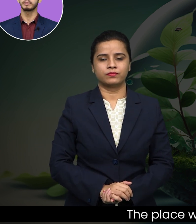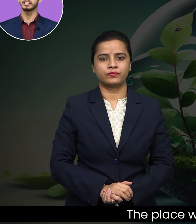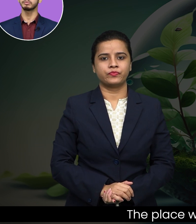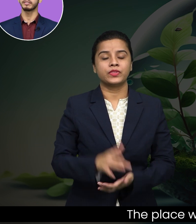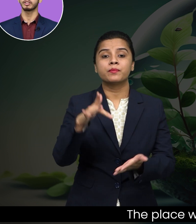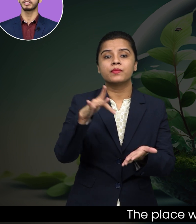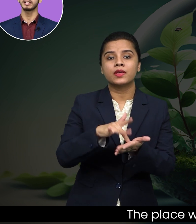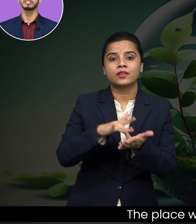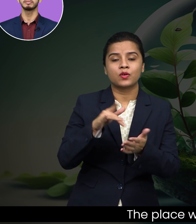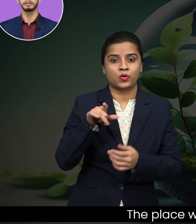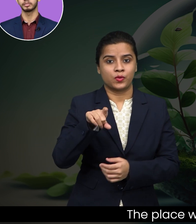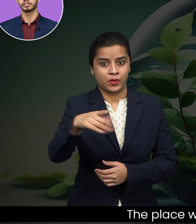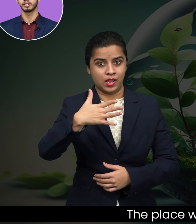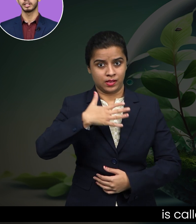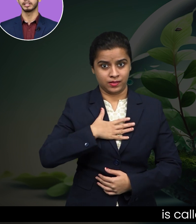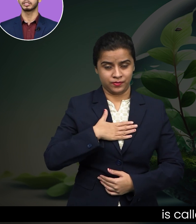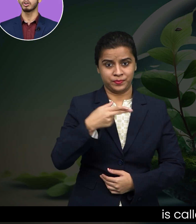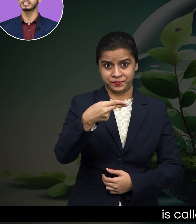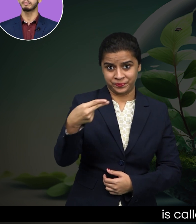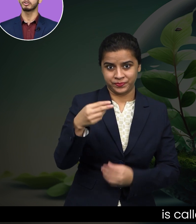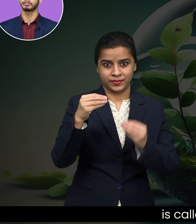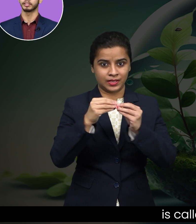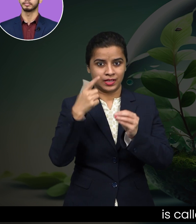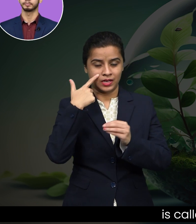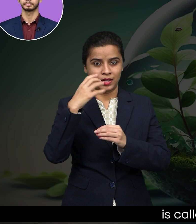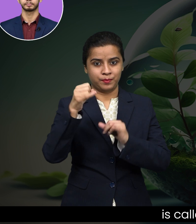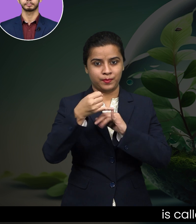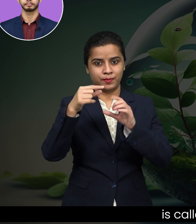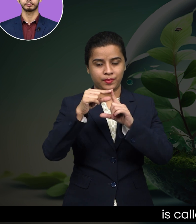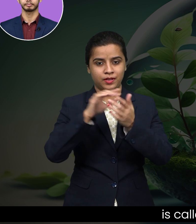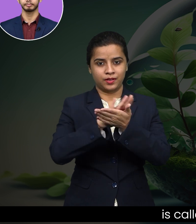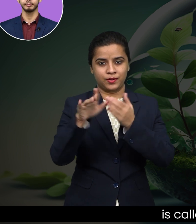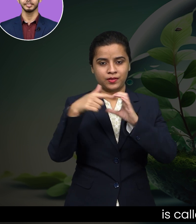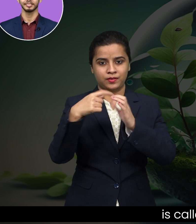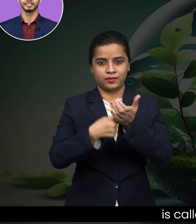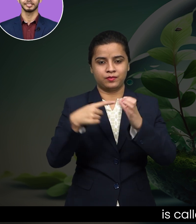The place where an organism lives is called the biosphere.